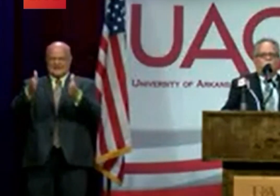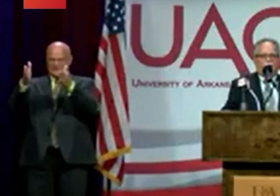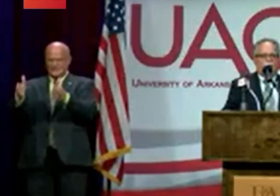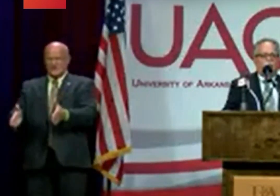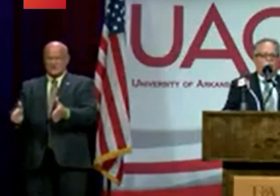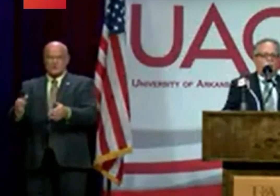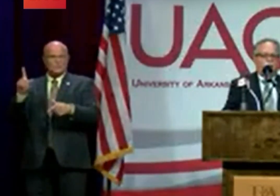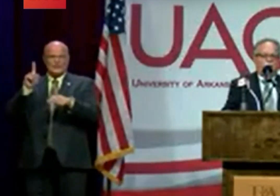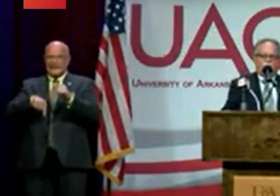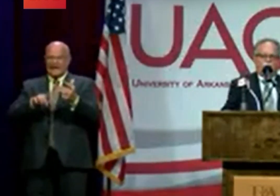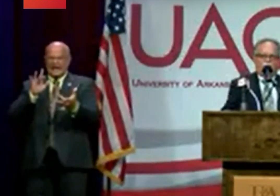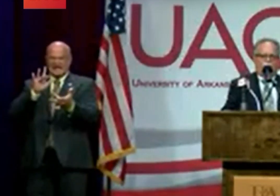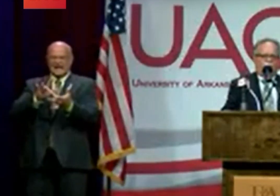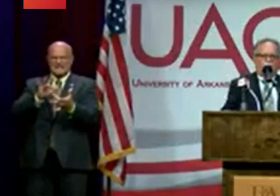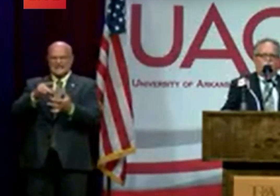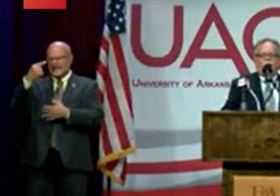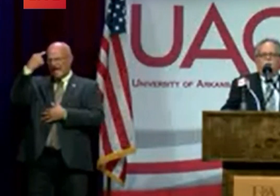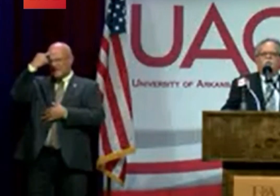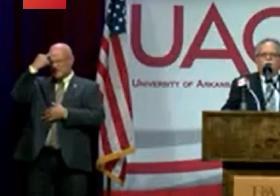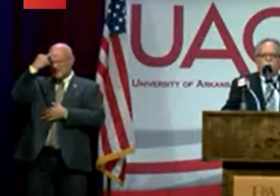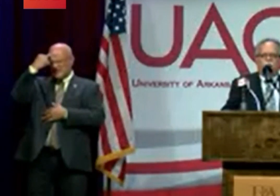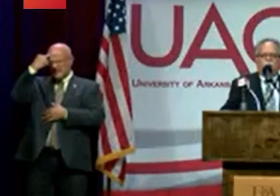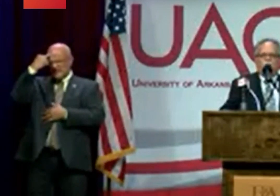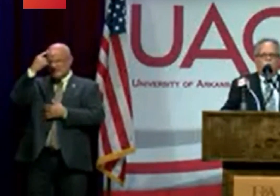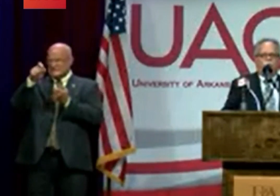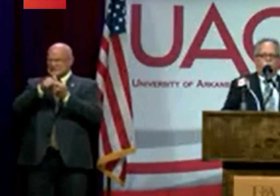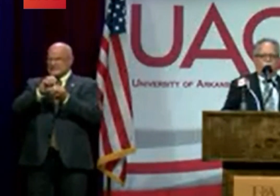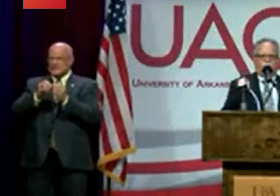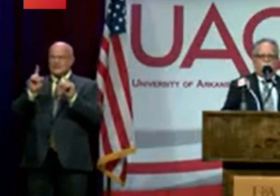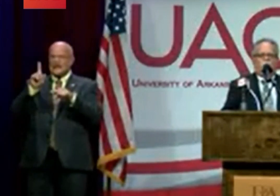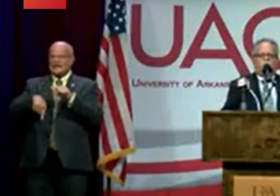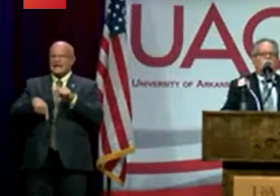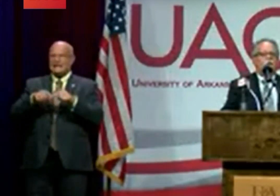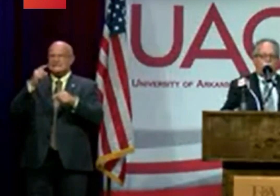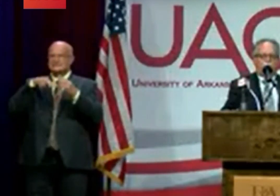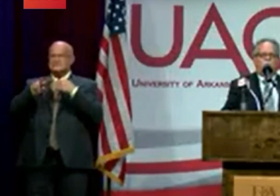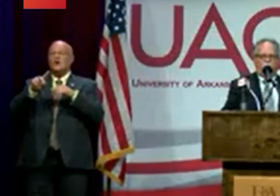that we're not able to reach, I think, I can't give you that number right now. It would be